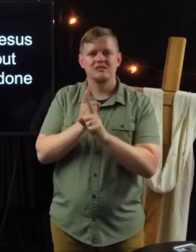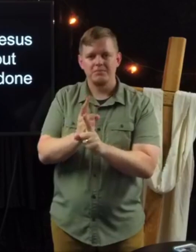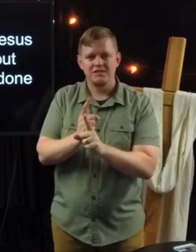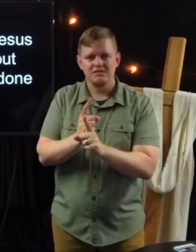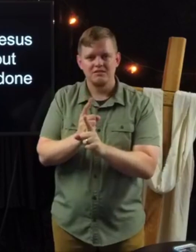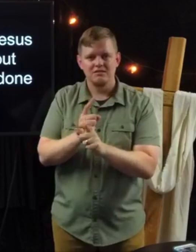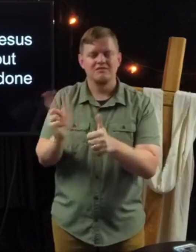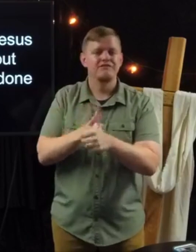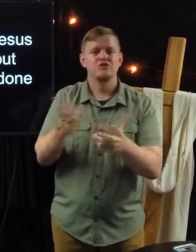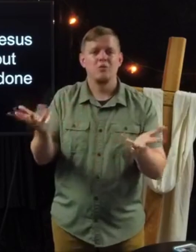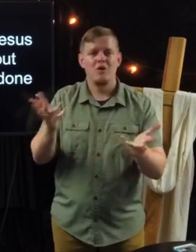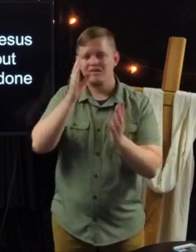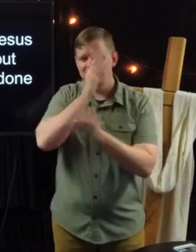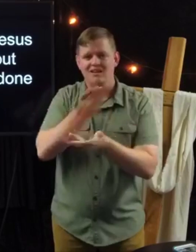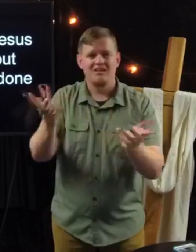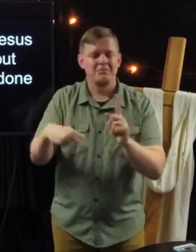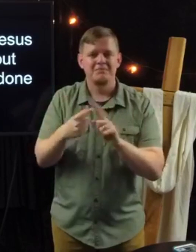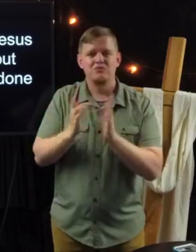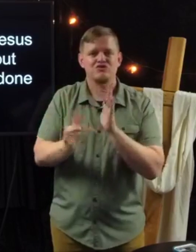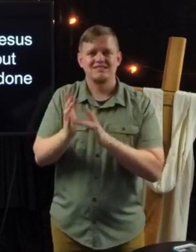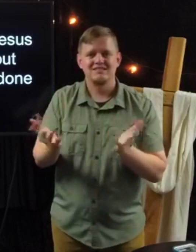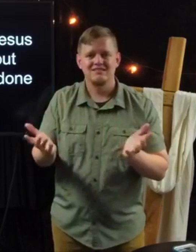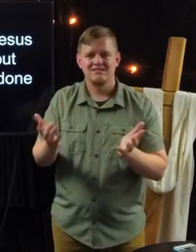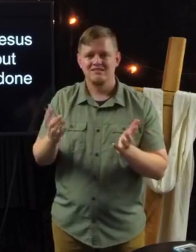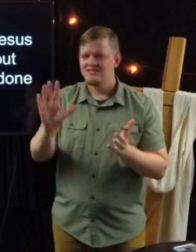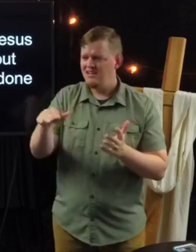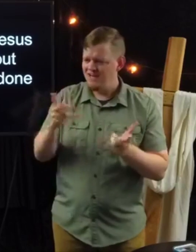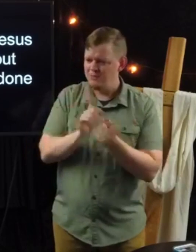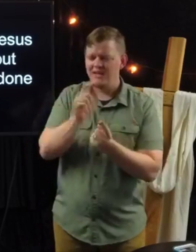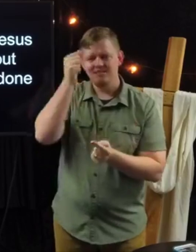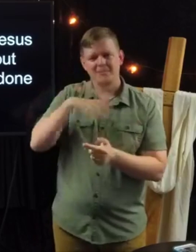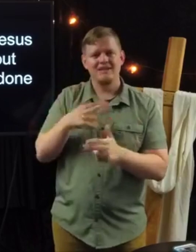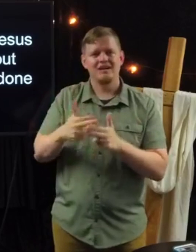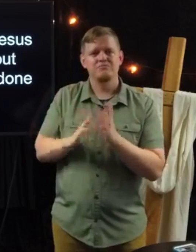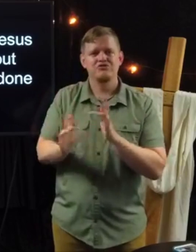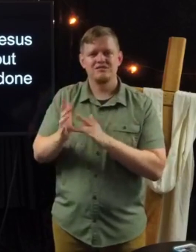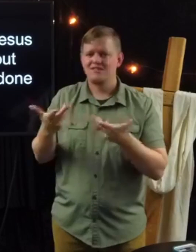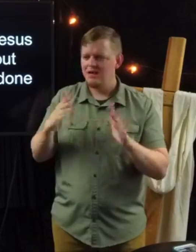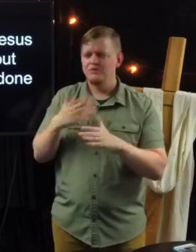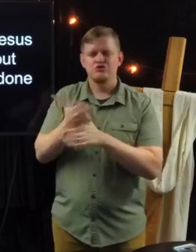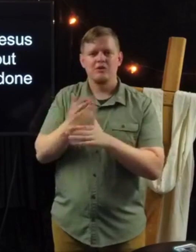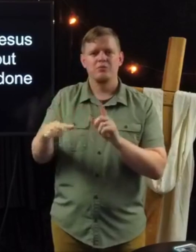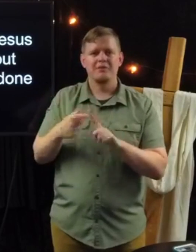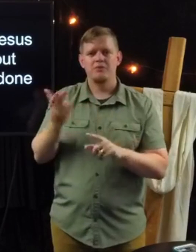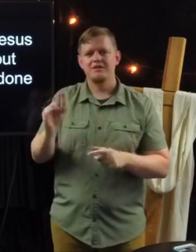make disciples, first proclaiming about Jesus. Have you met this man named Jesus? Let me share about